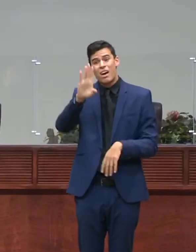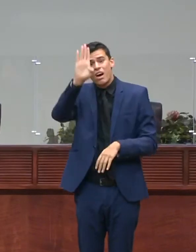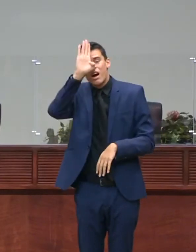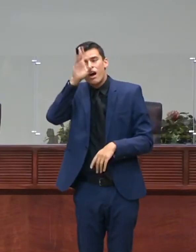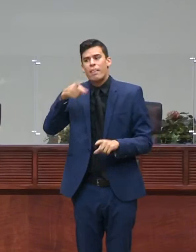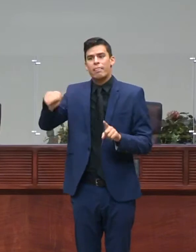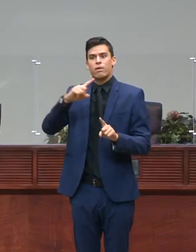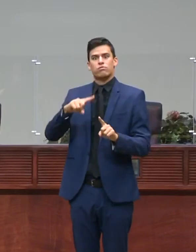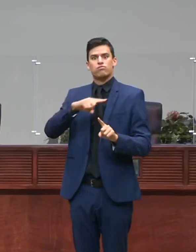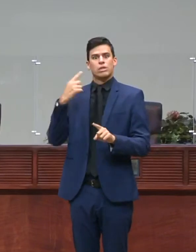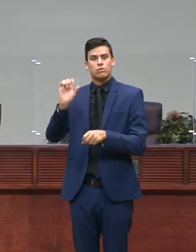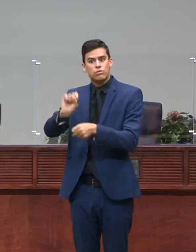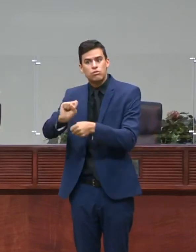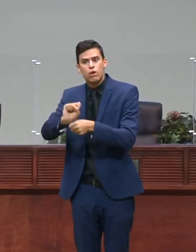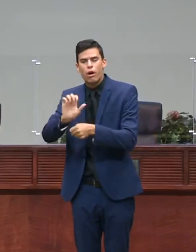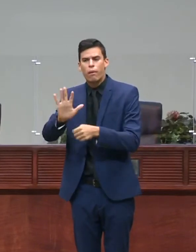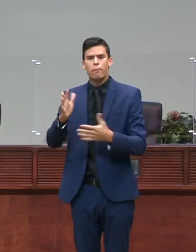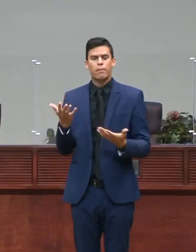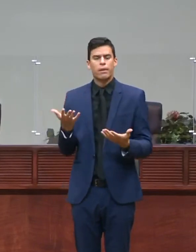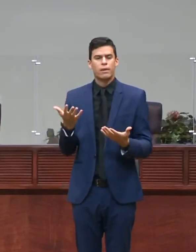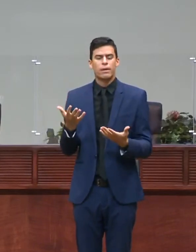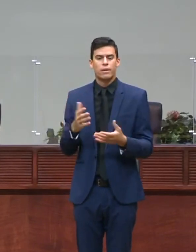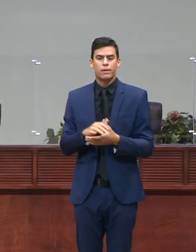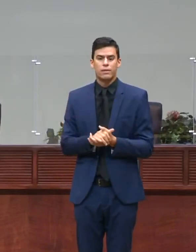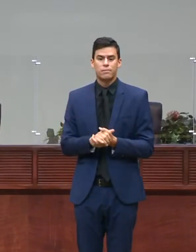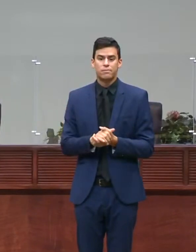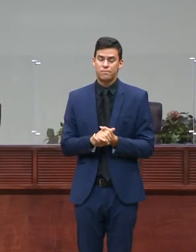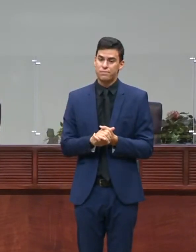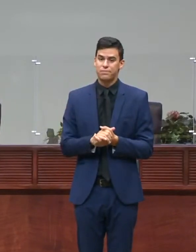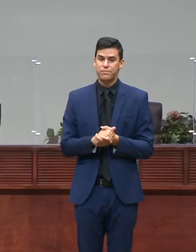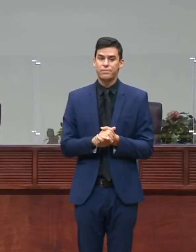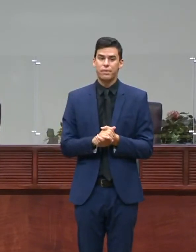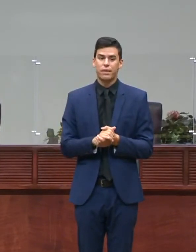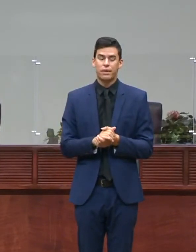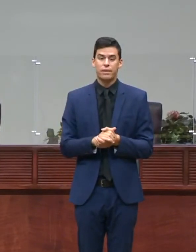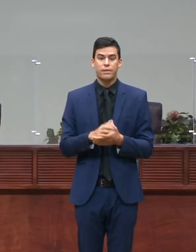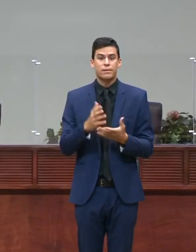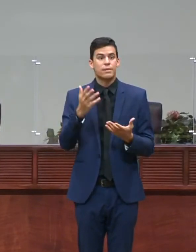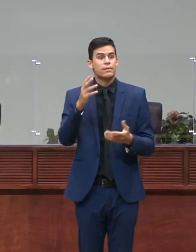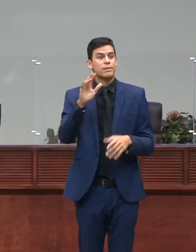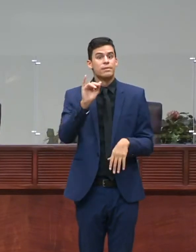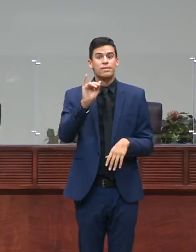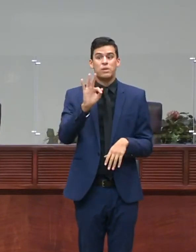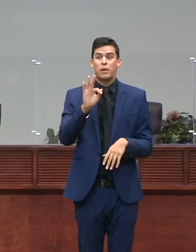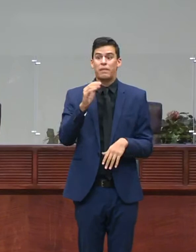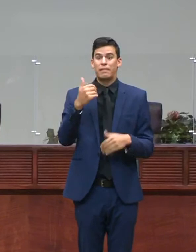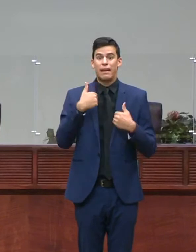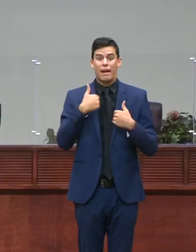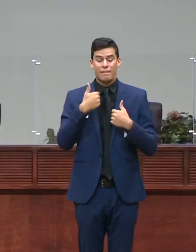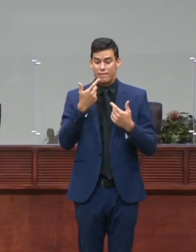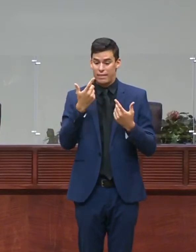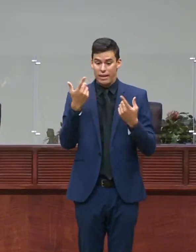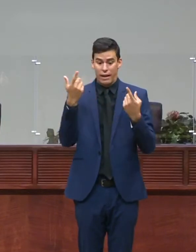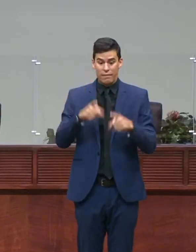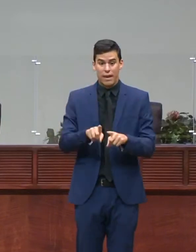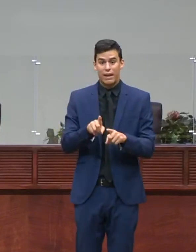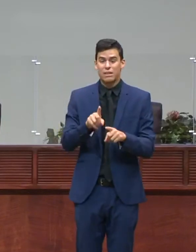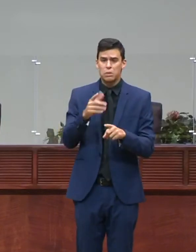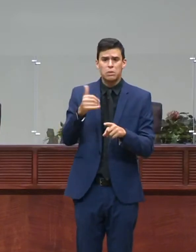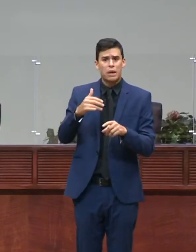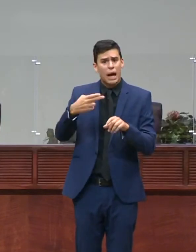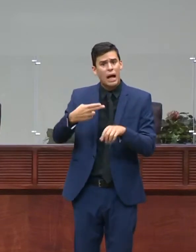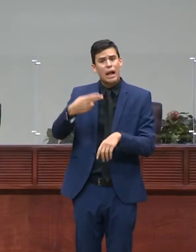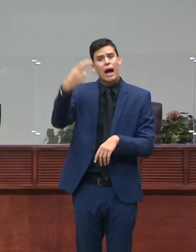vaccine. The risk of having an adverse event happening from the daily activities is a lot